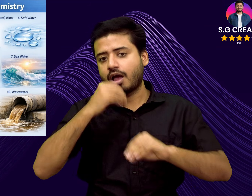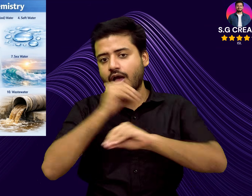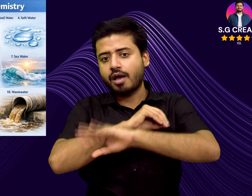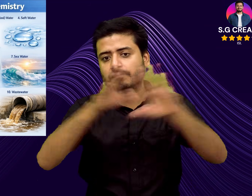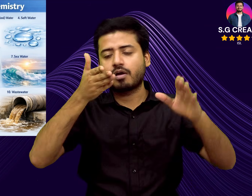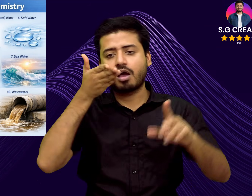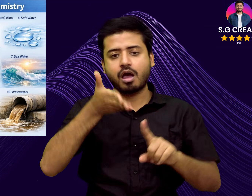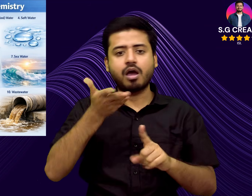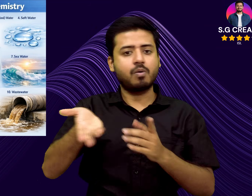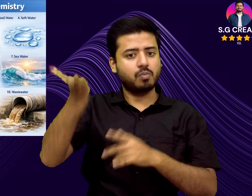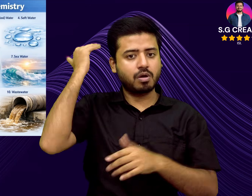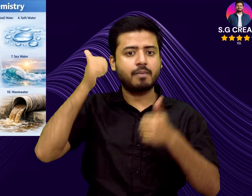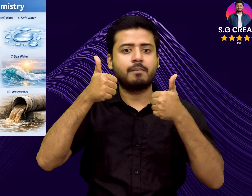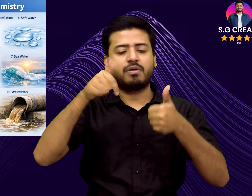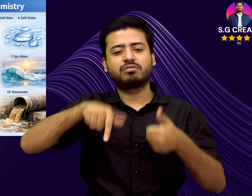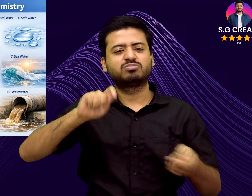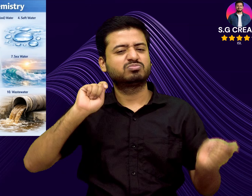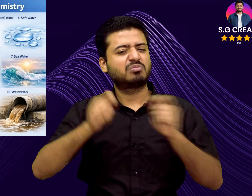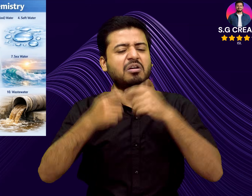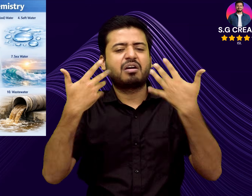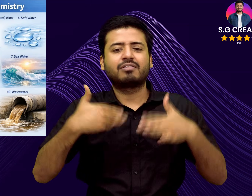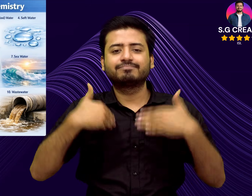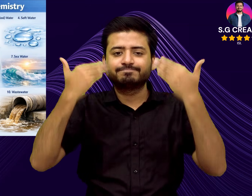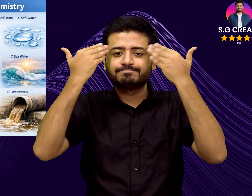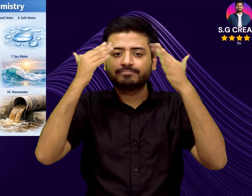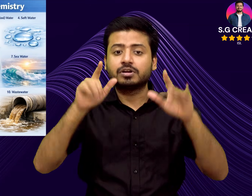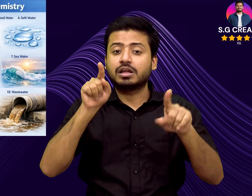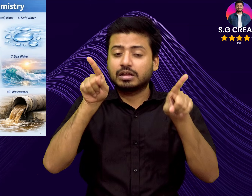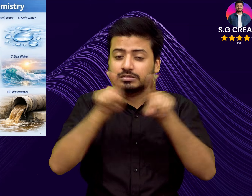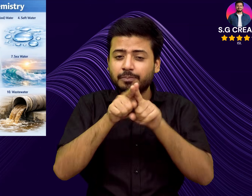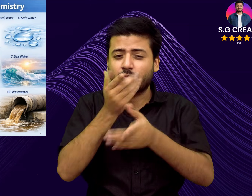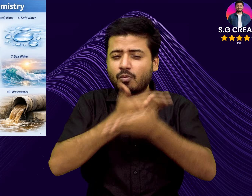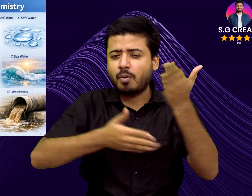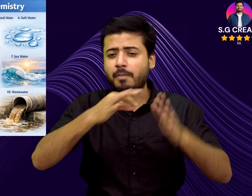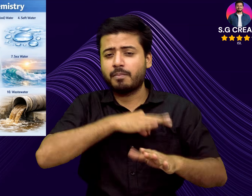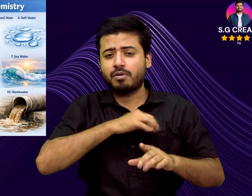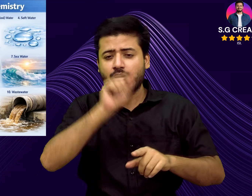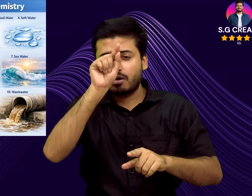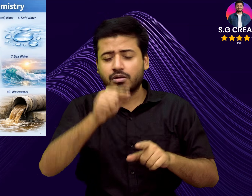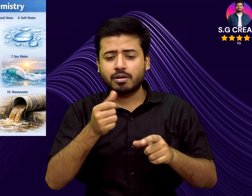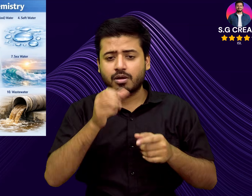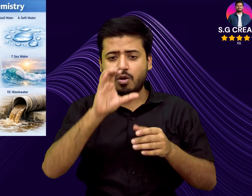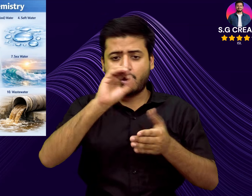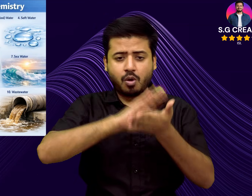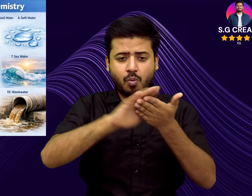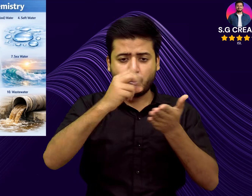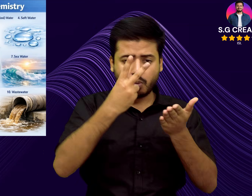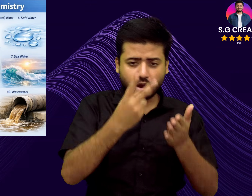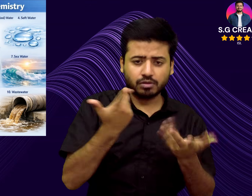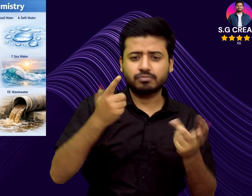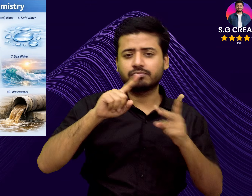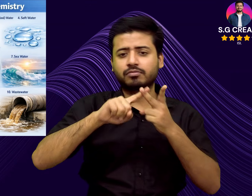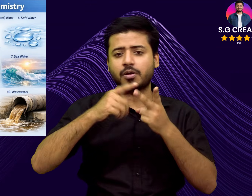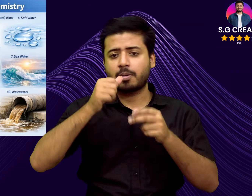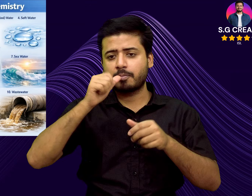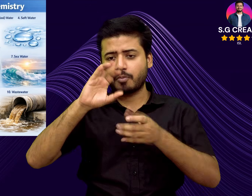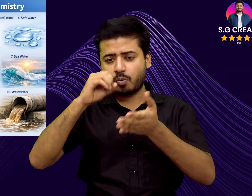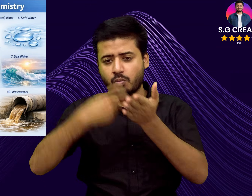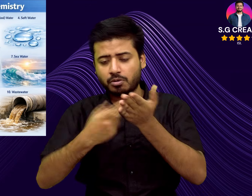versus reverse osmosis. RO. Best new notice standard H2O is regular tap or bottled water containing natural minerals and